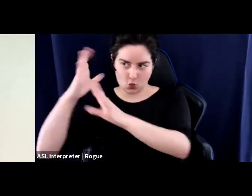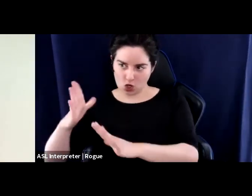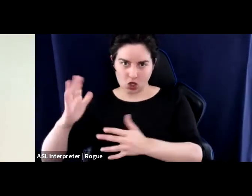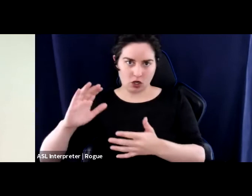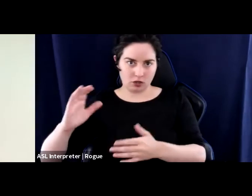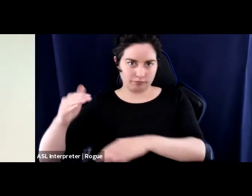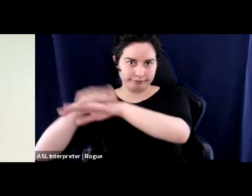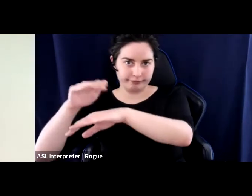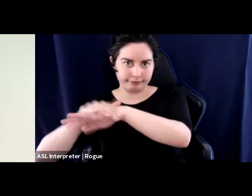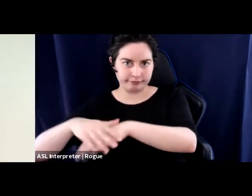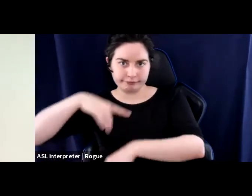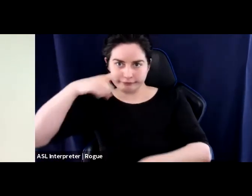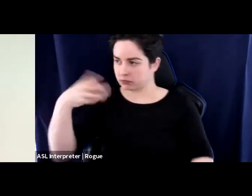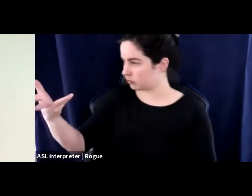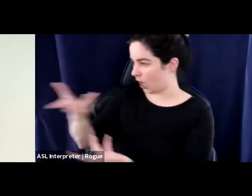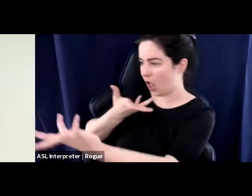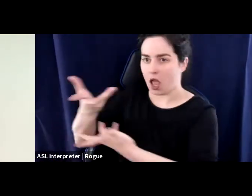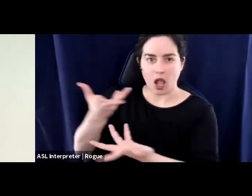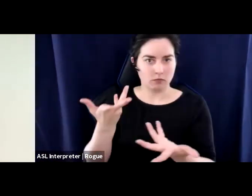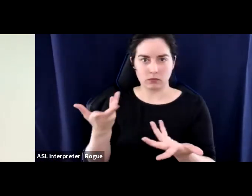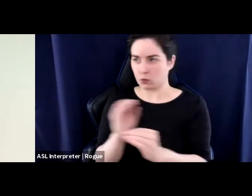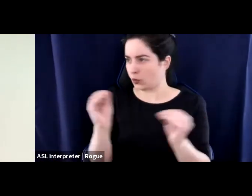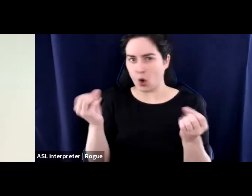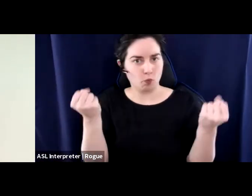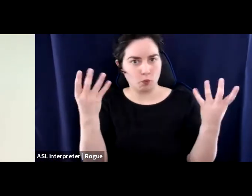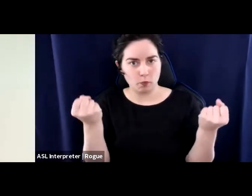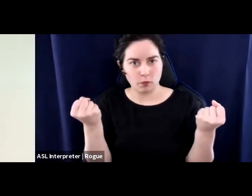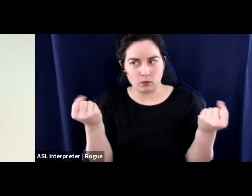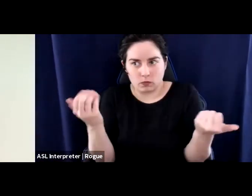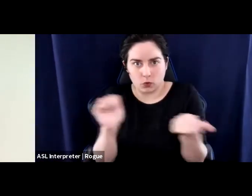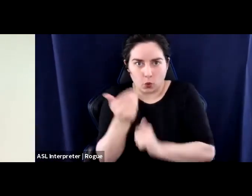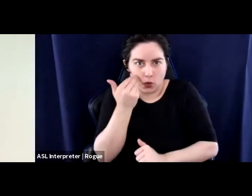Language interpretation or a worker familiar with American Sign Language